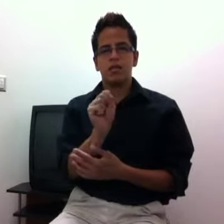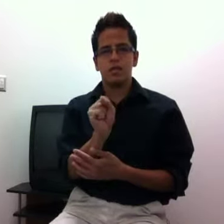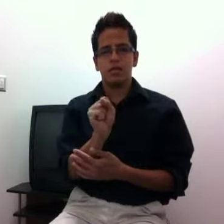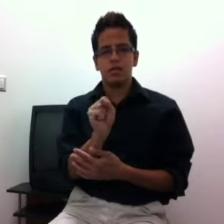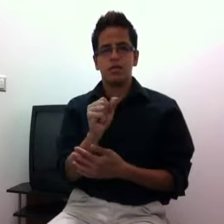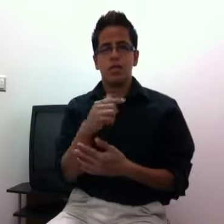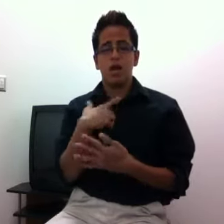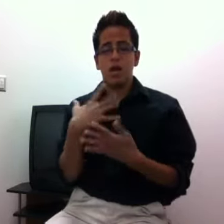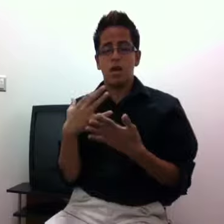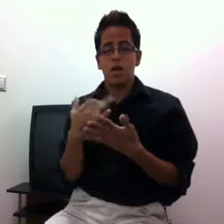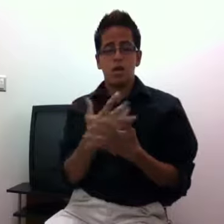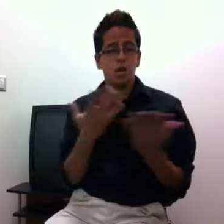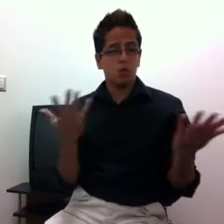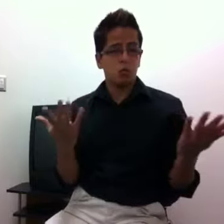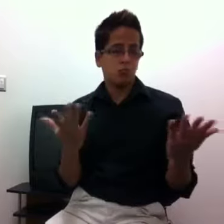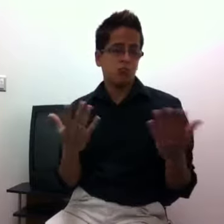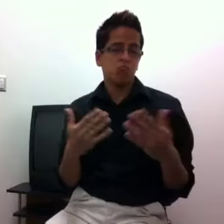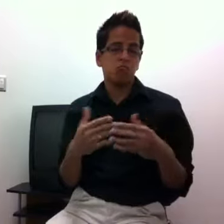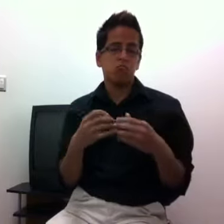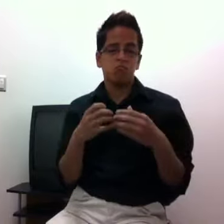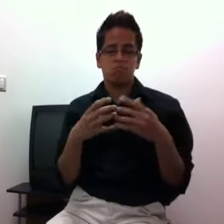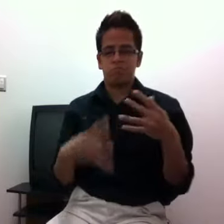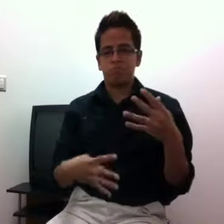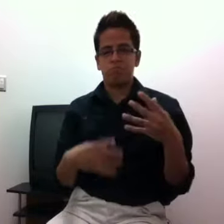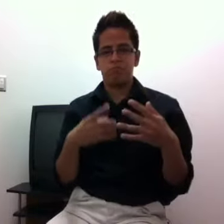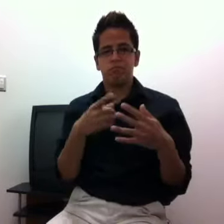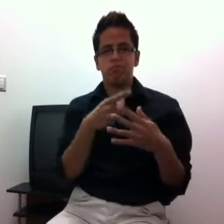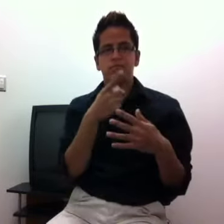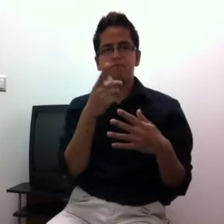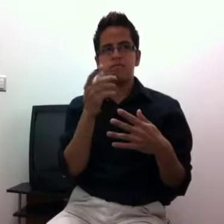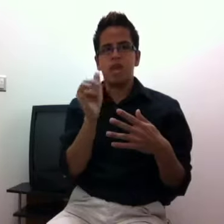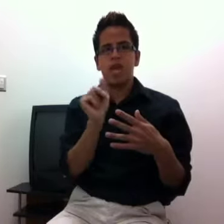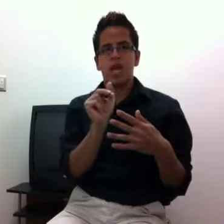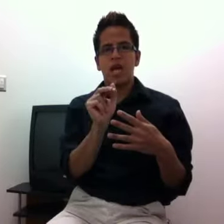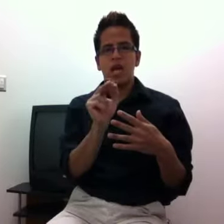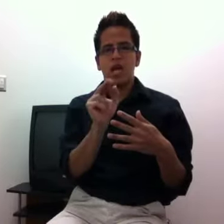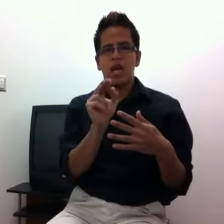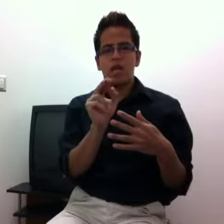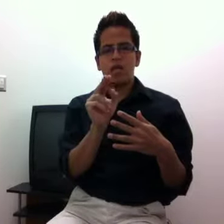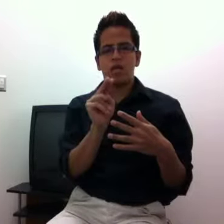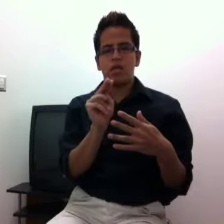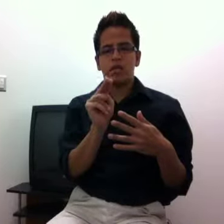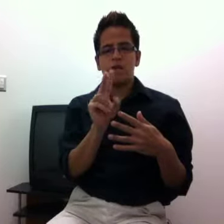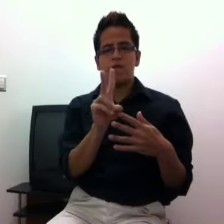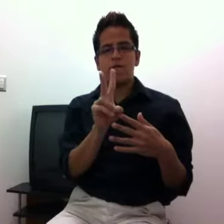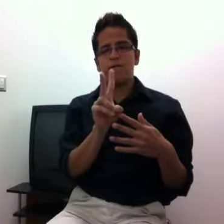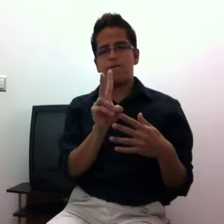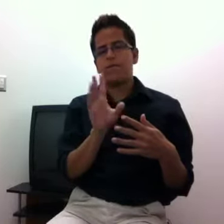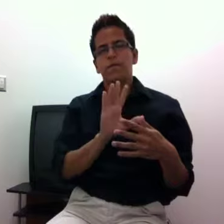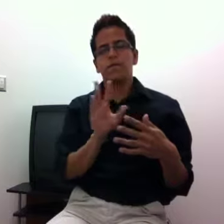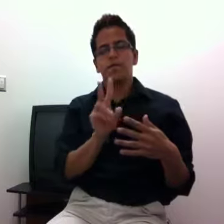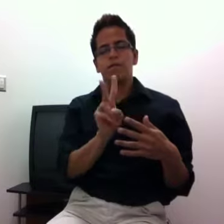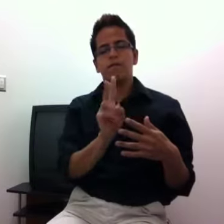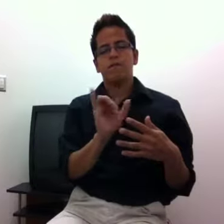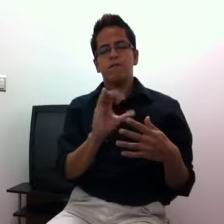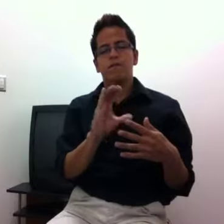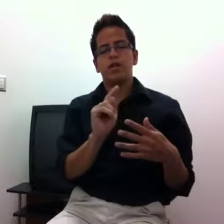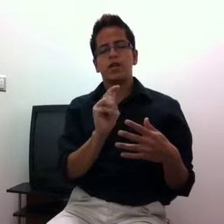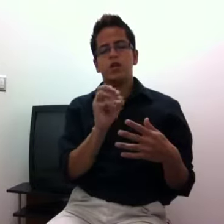In fact, if you would enter my living room today, you would see a beautiful mahogany sideboard, and on that you